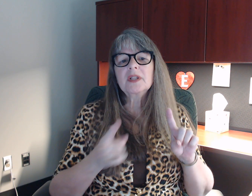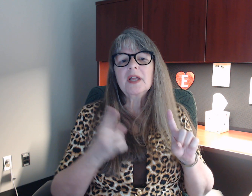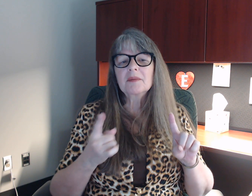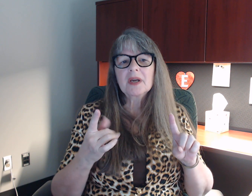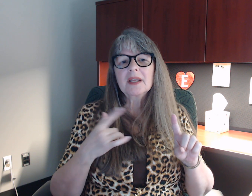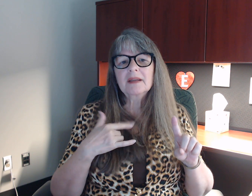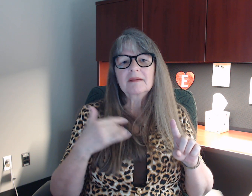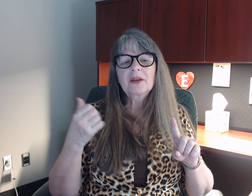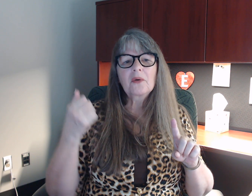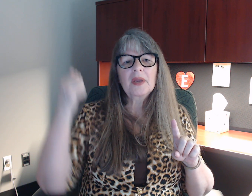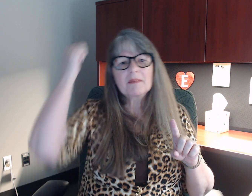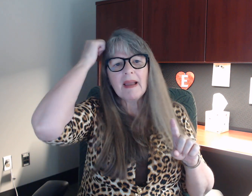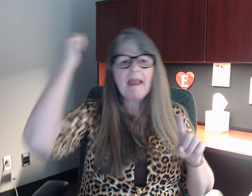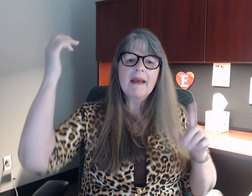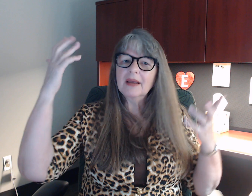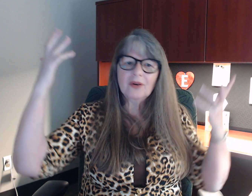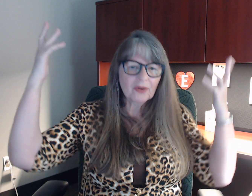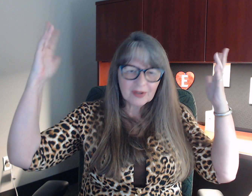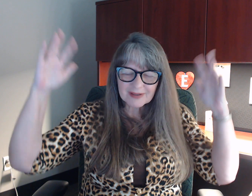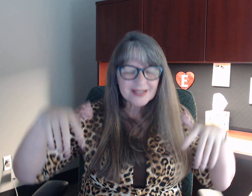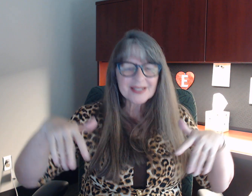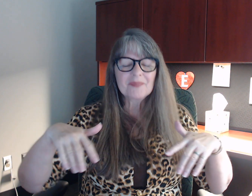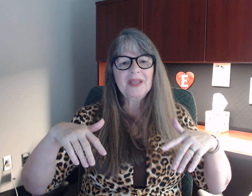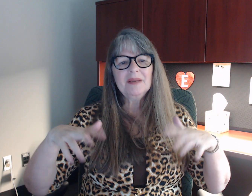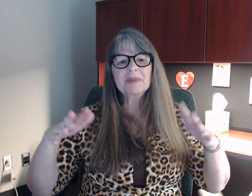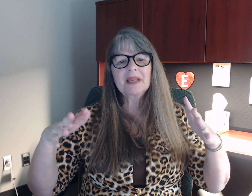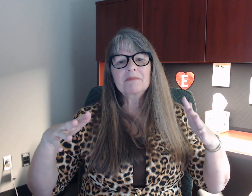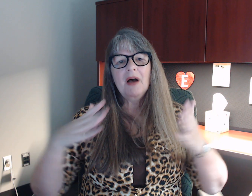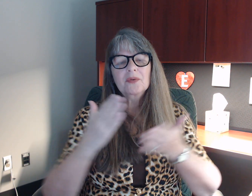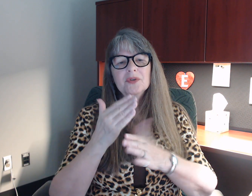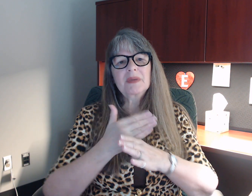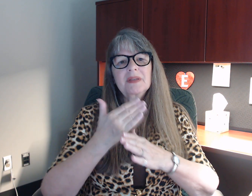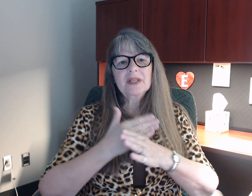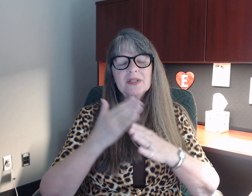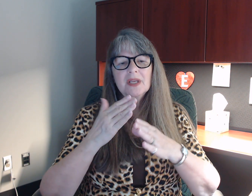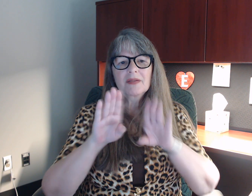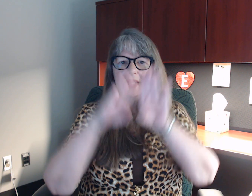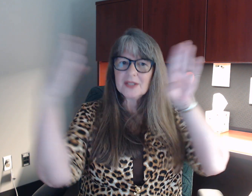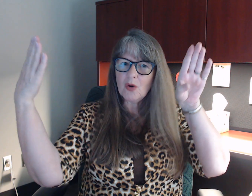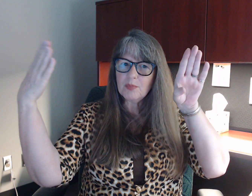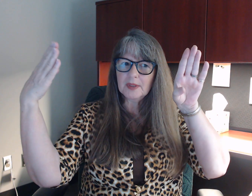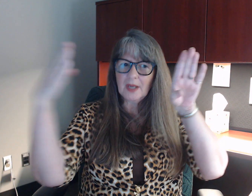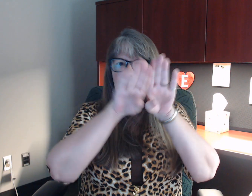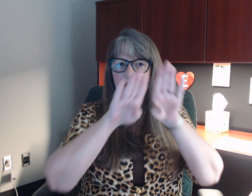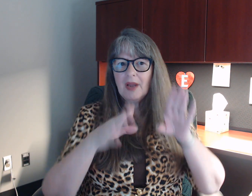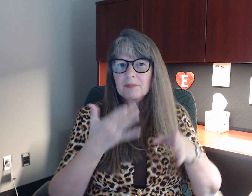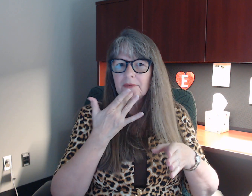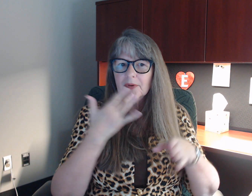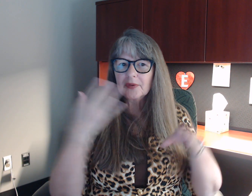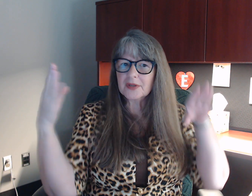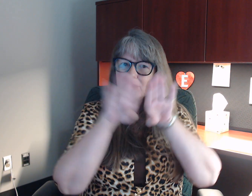I'm gonna, hit my head or something. But it bothers me that it's open. I prefer that it's